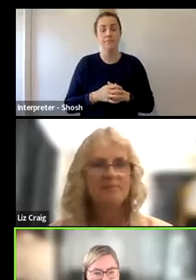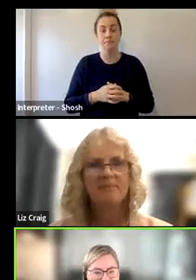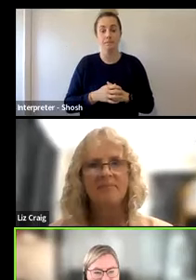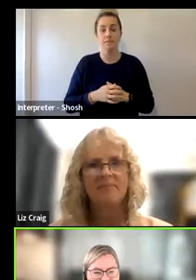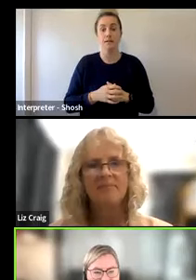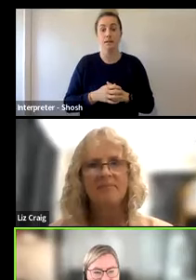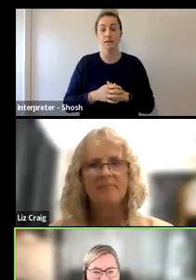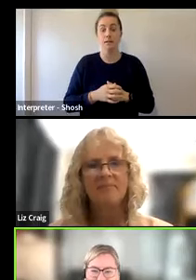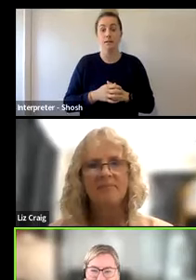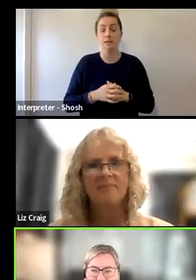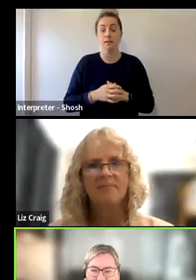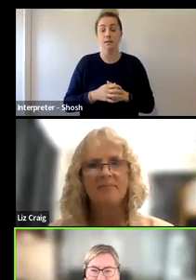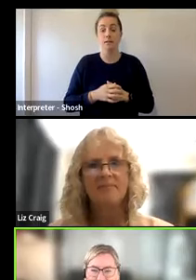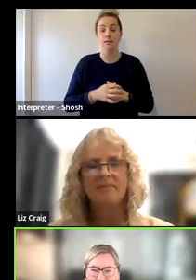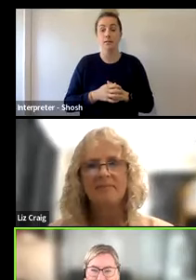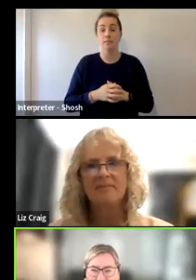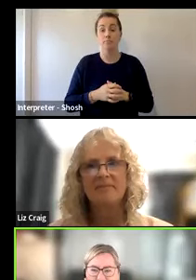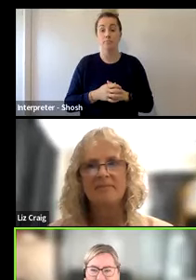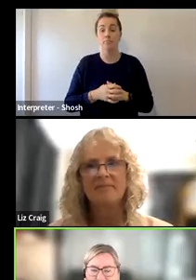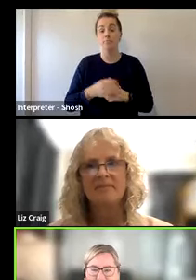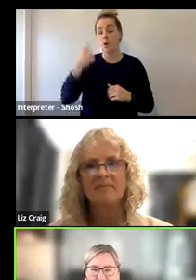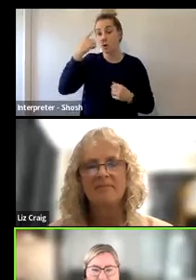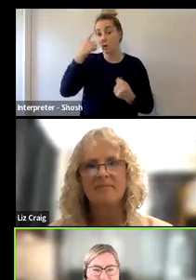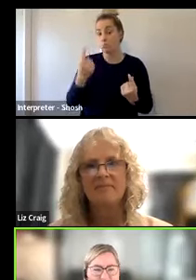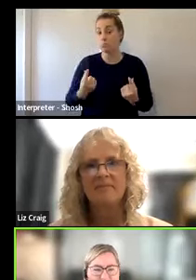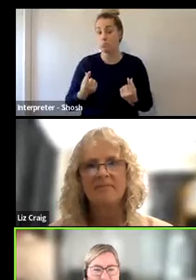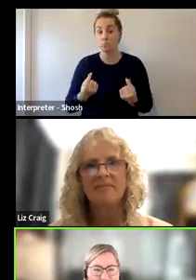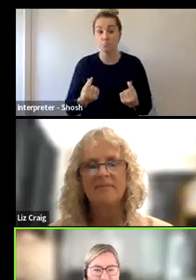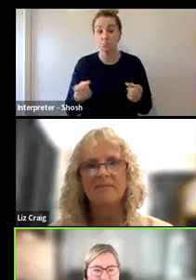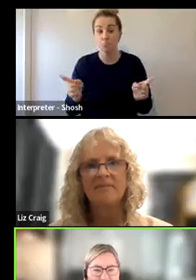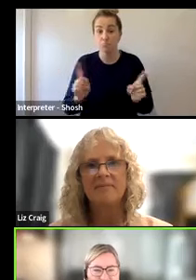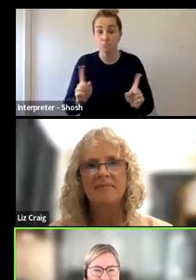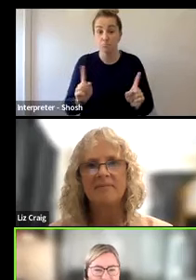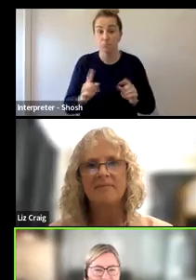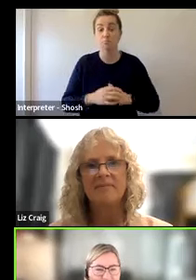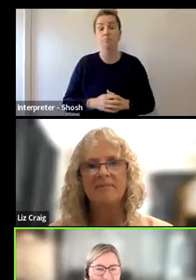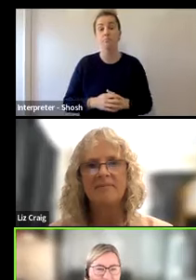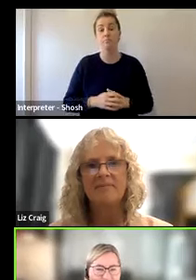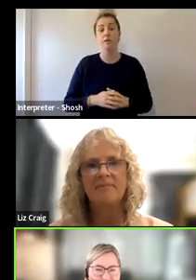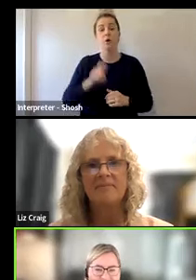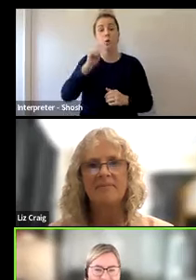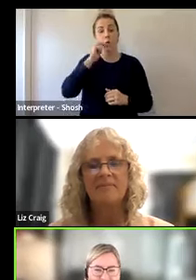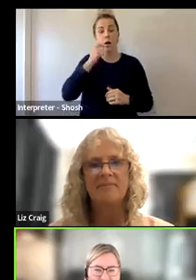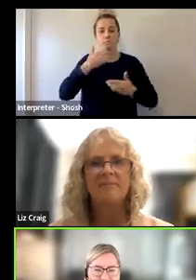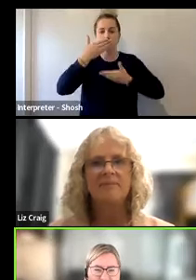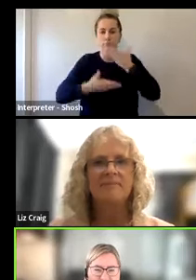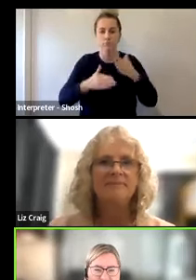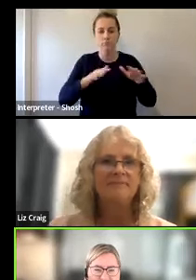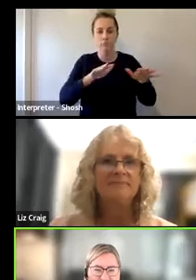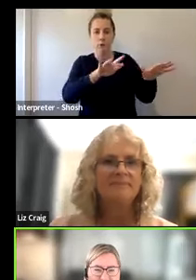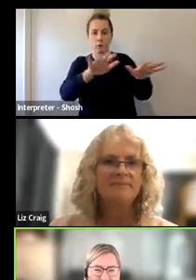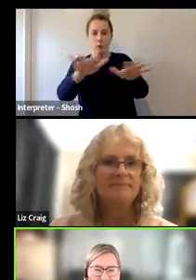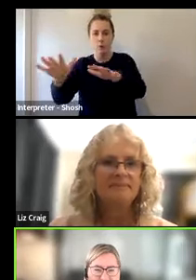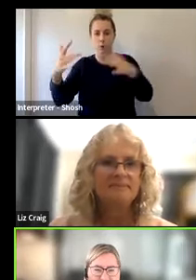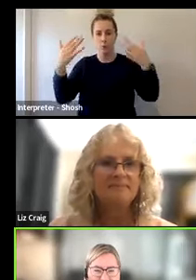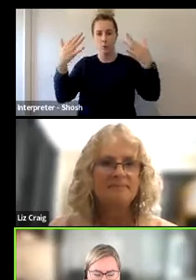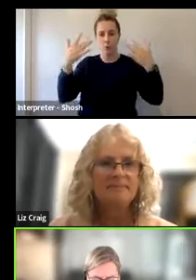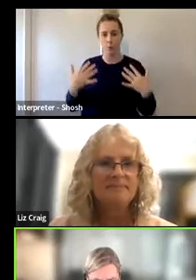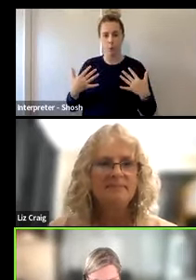So with that, what I thought we could probably first do is a descriptor of ourselves, go around the